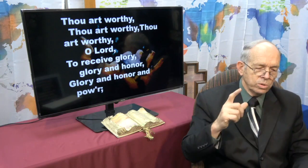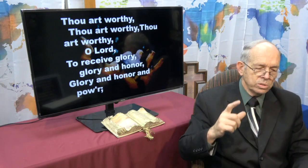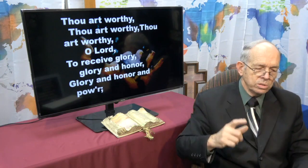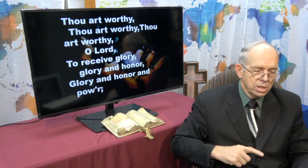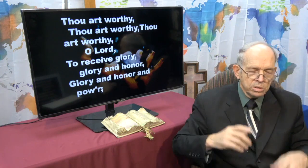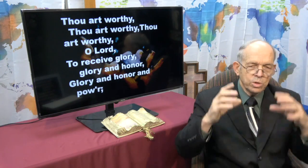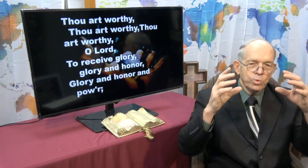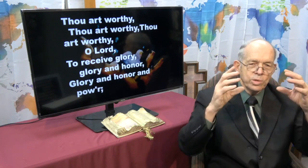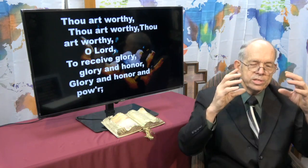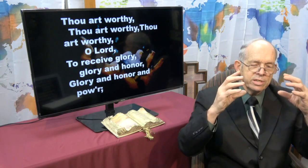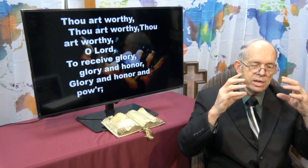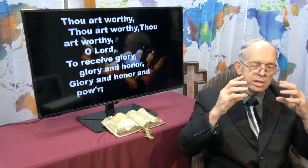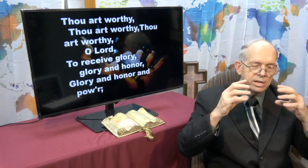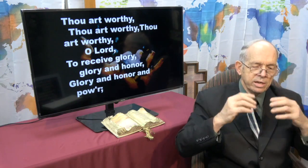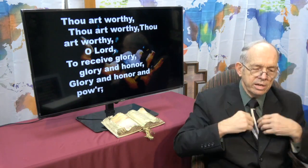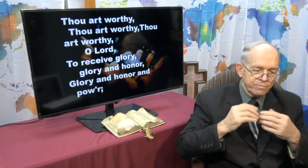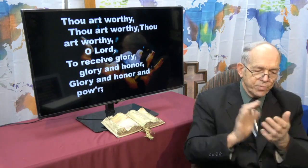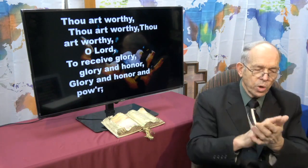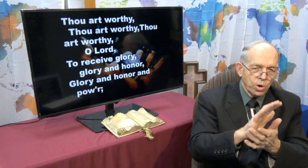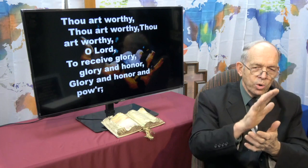Lord, to receive glory,